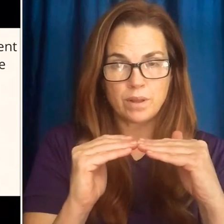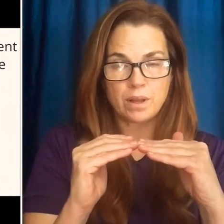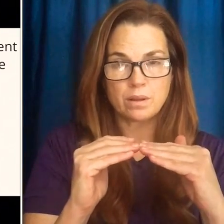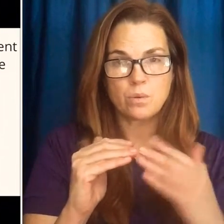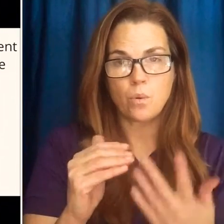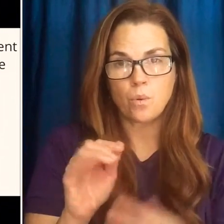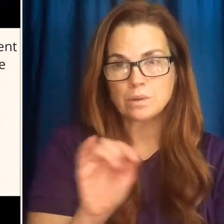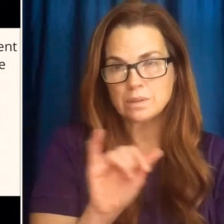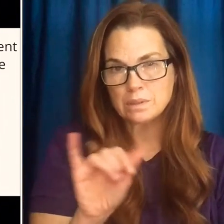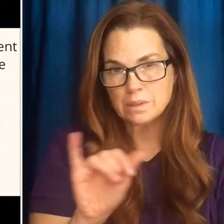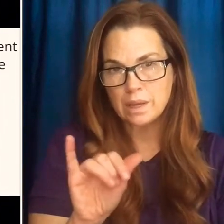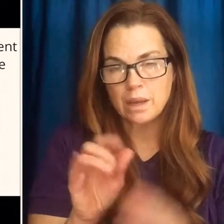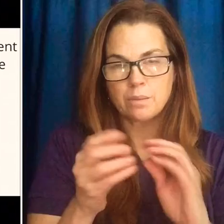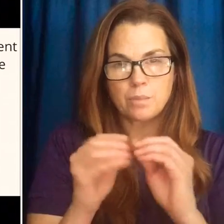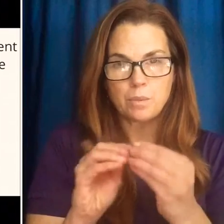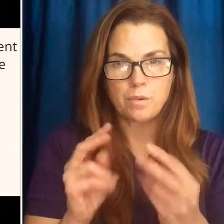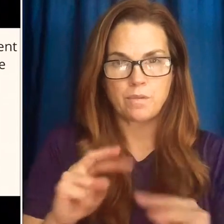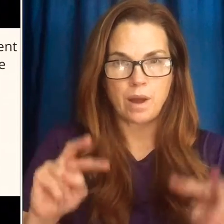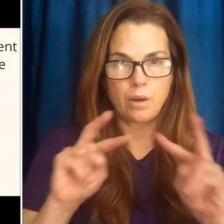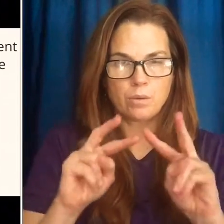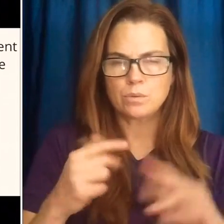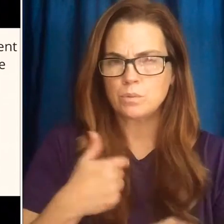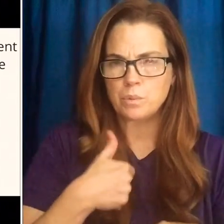fraction 2/5.